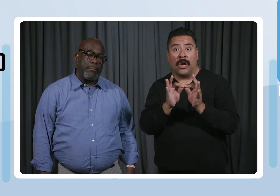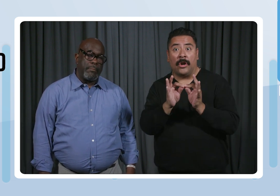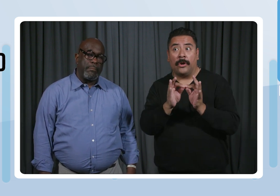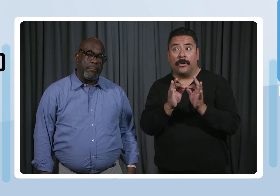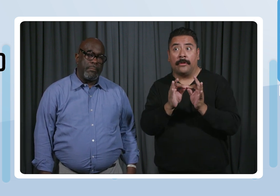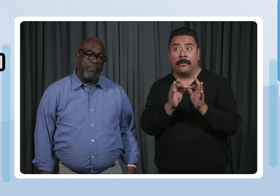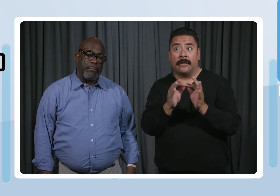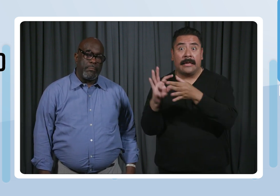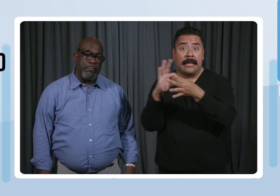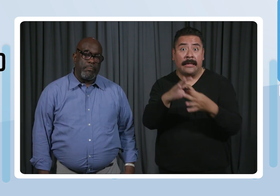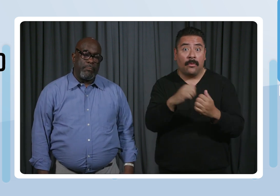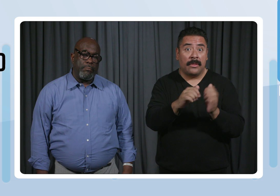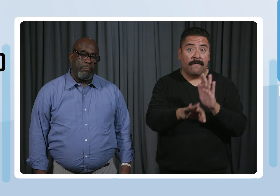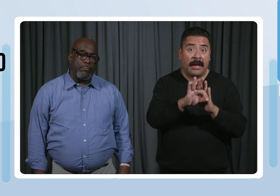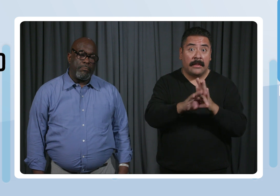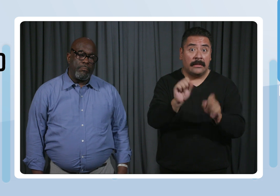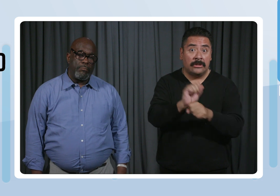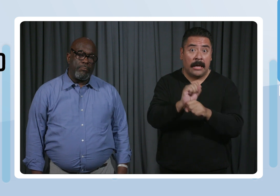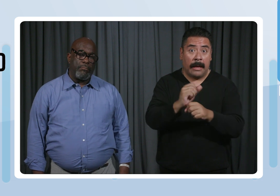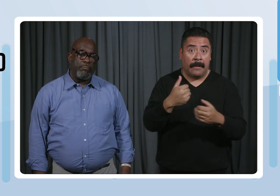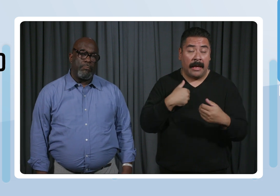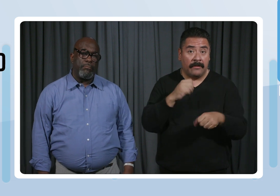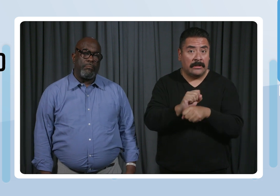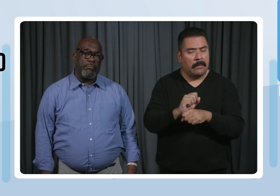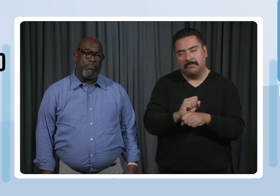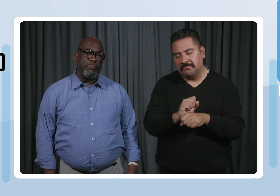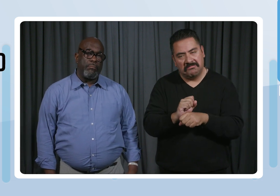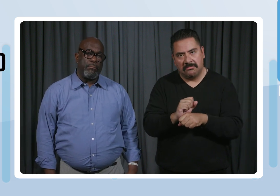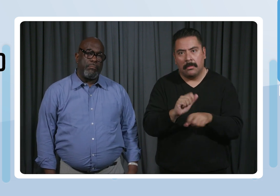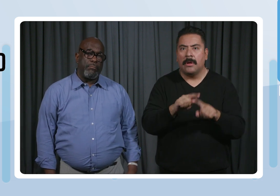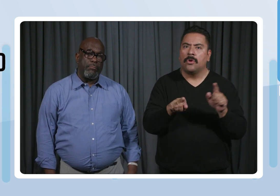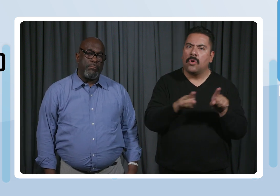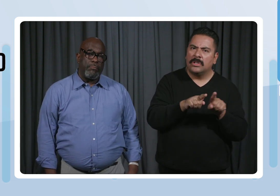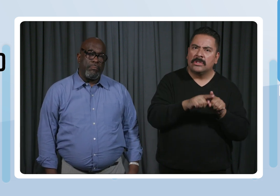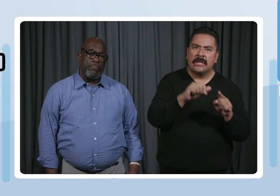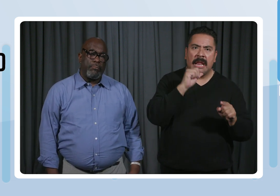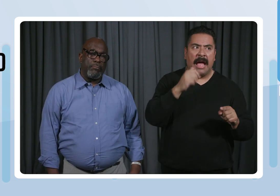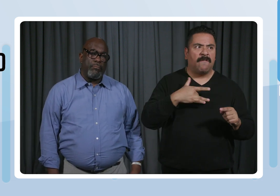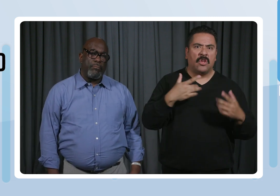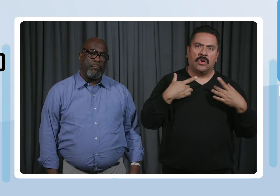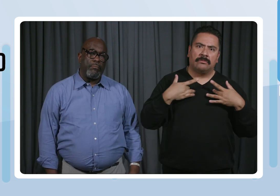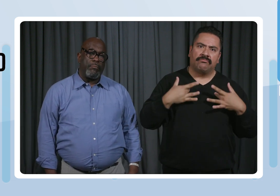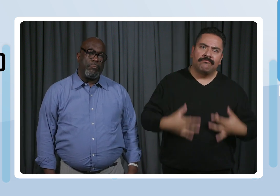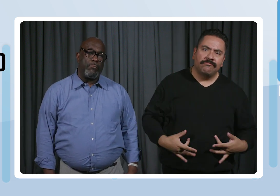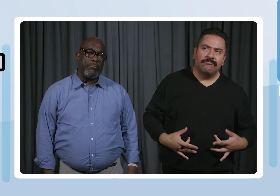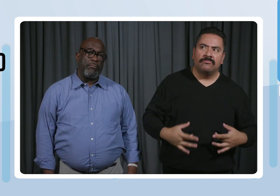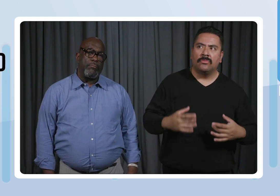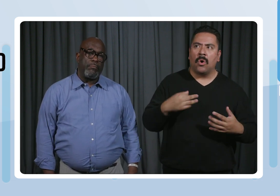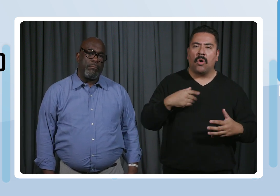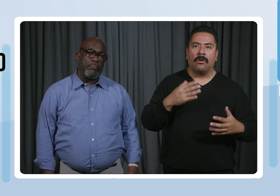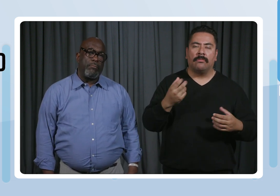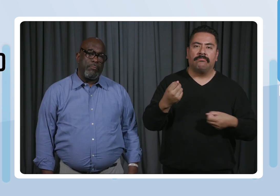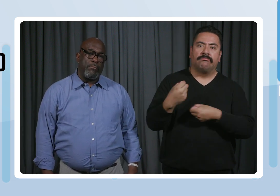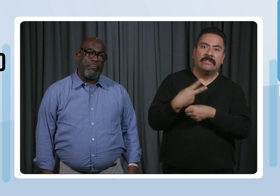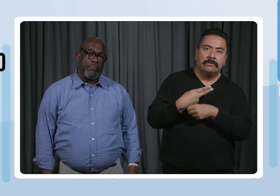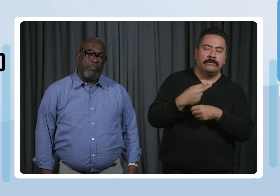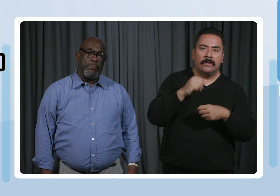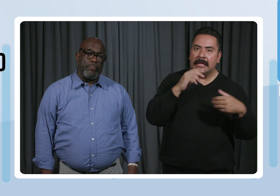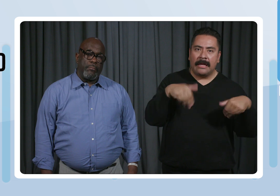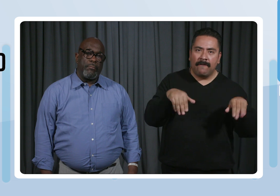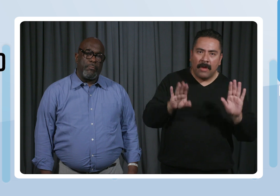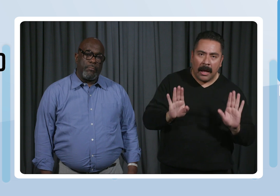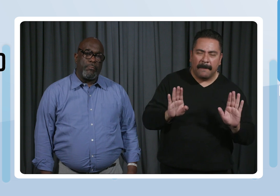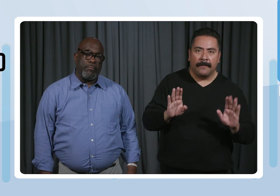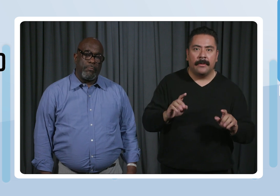and also not to feel discouraged or defeated or give up, but